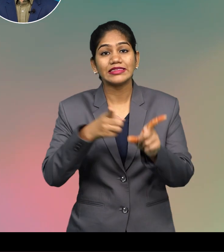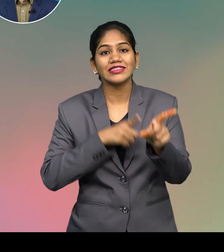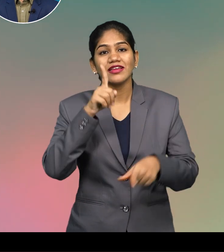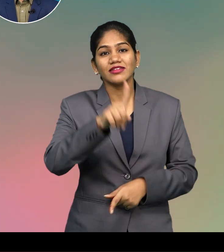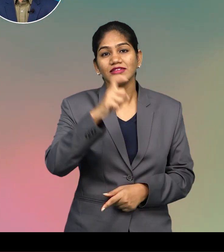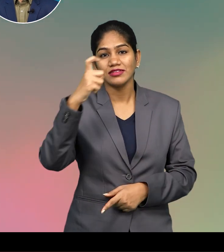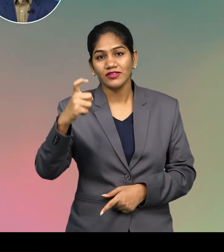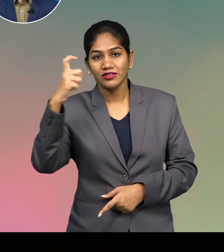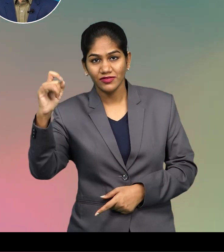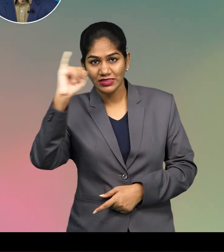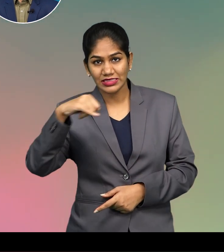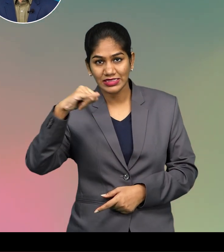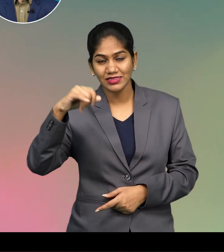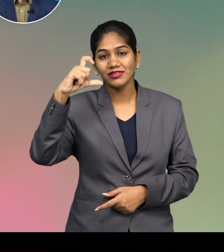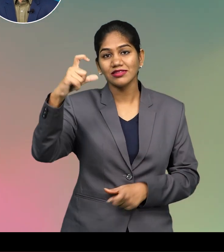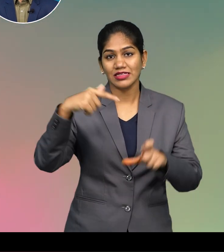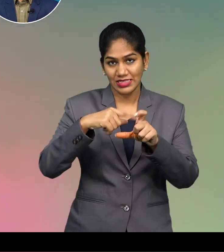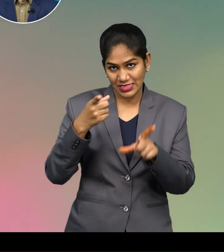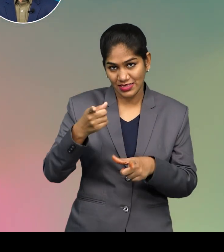1776 CE